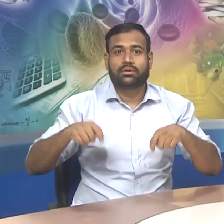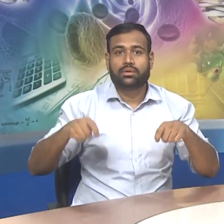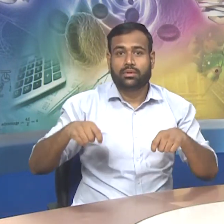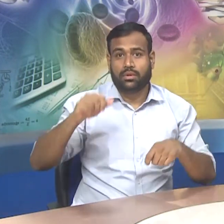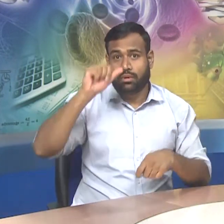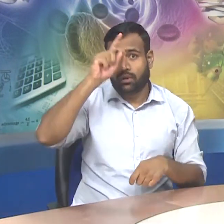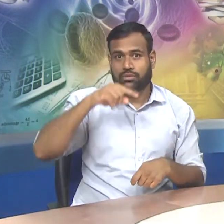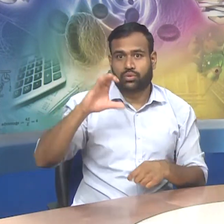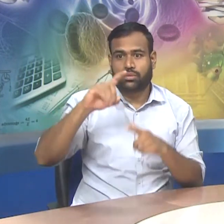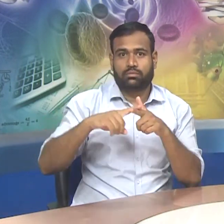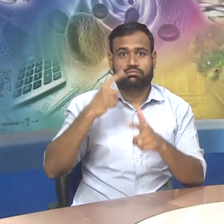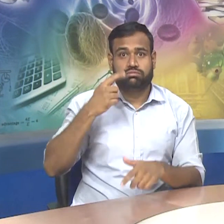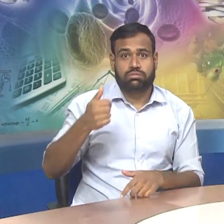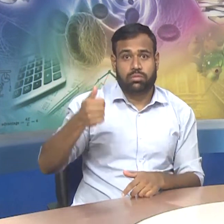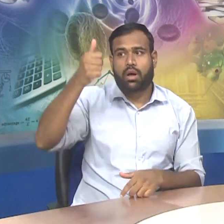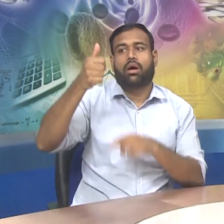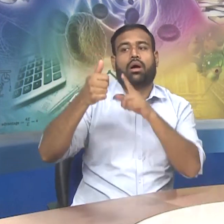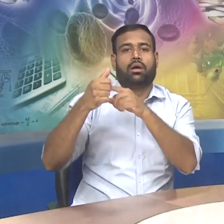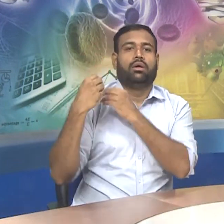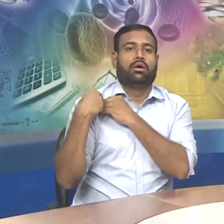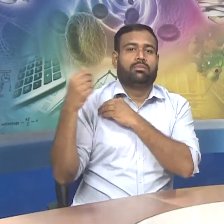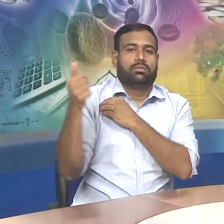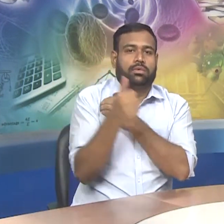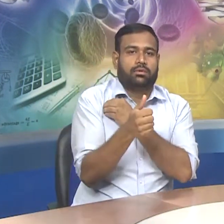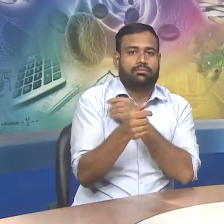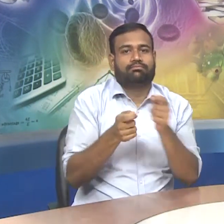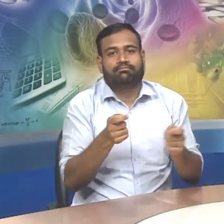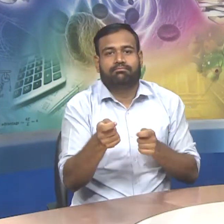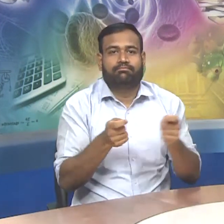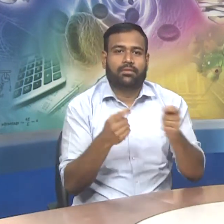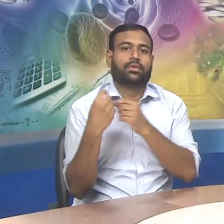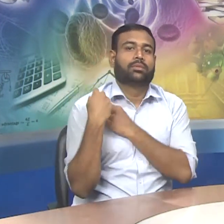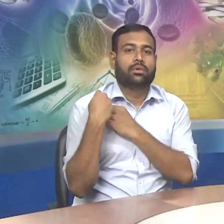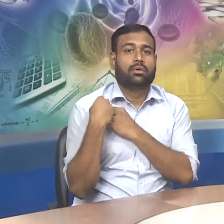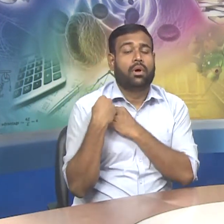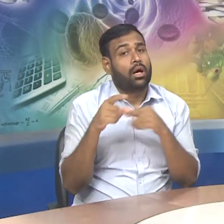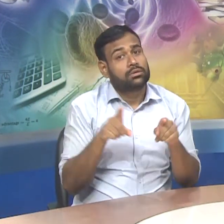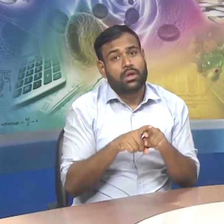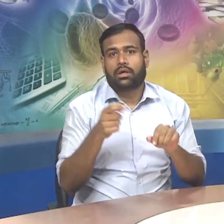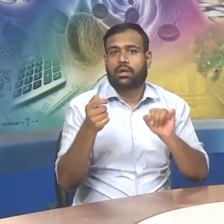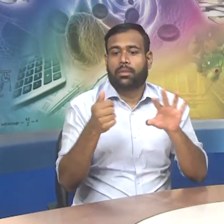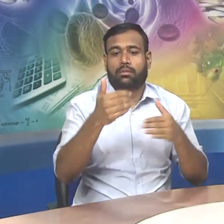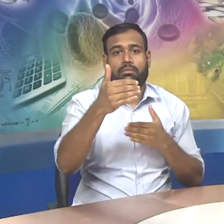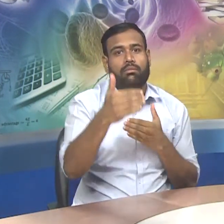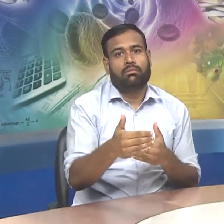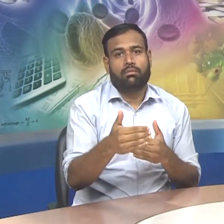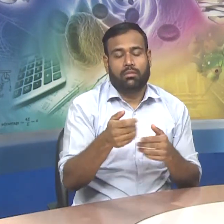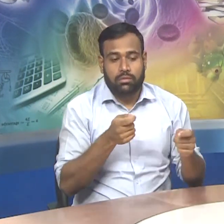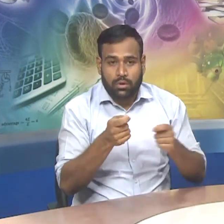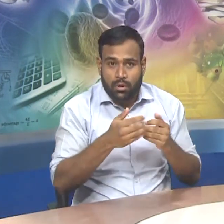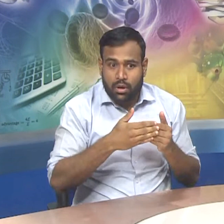is required to officiate till the new president is elected.